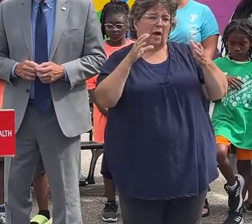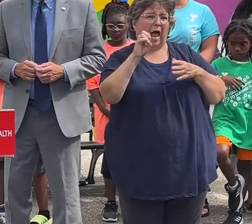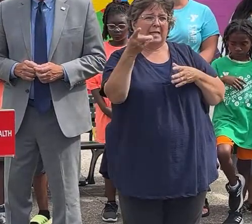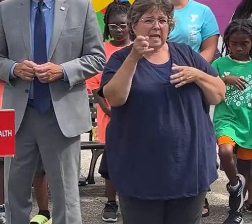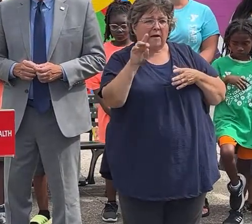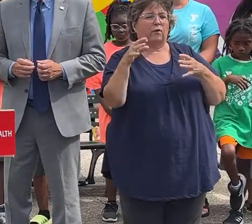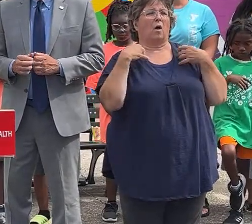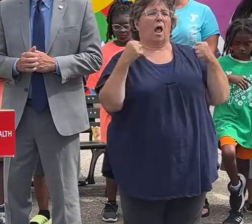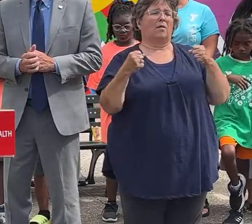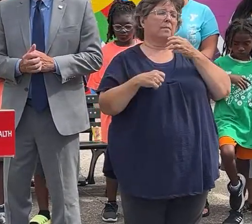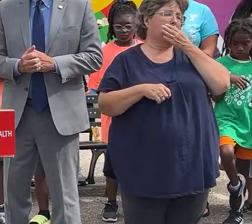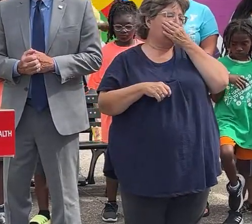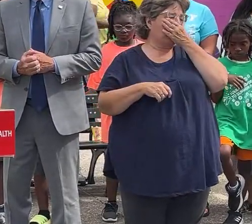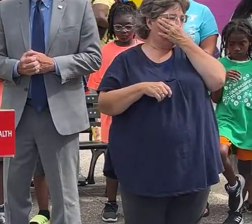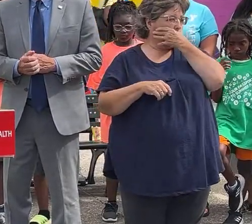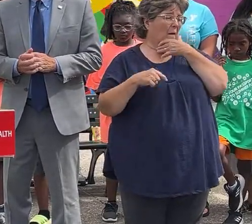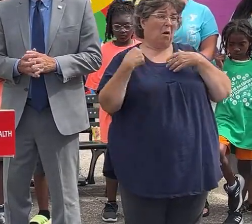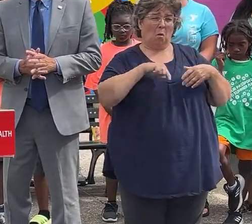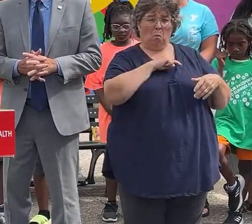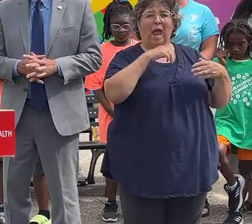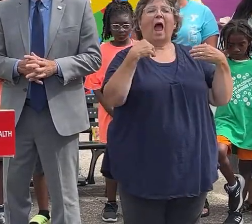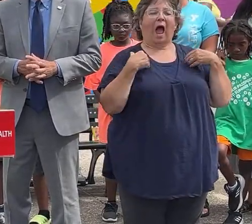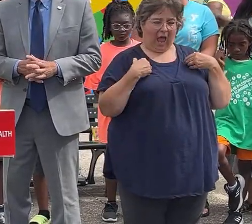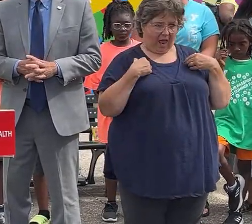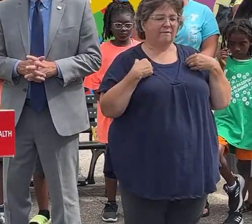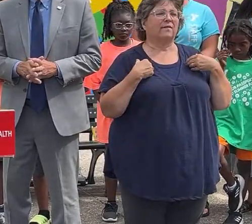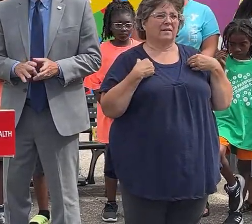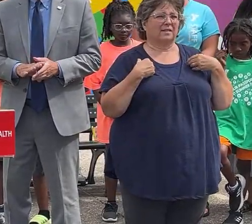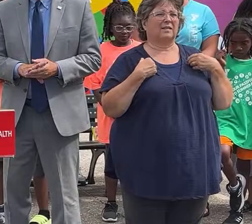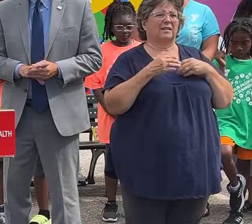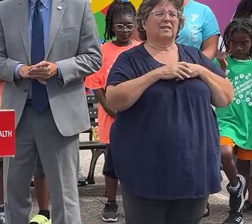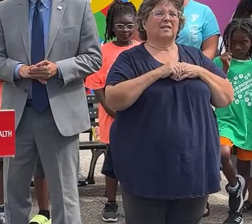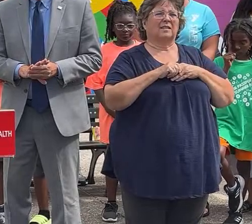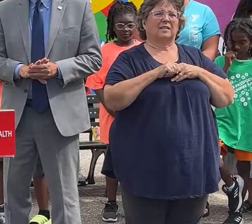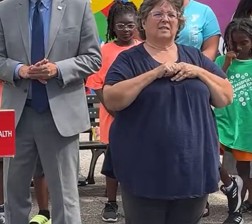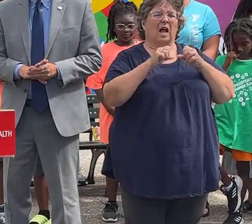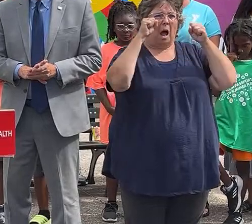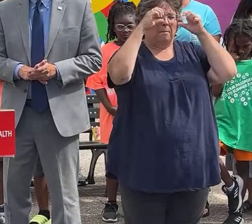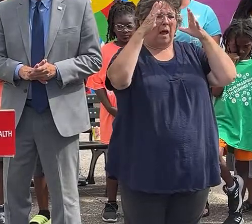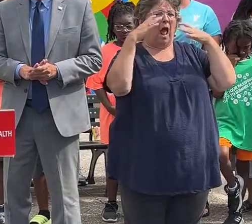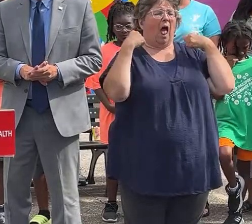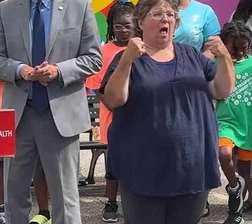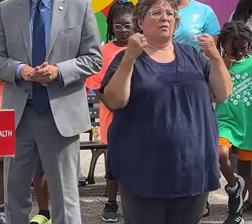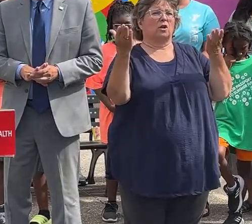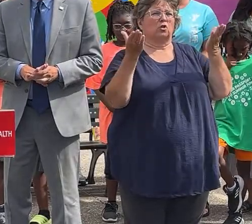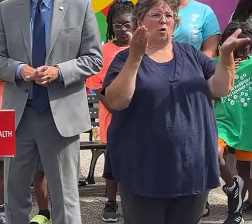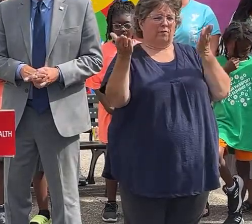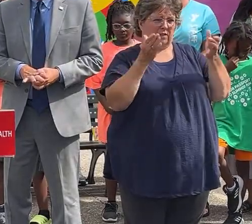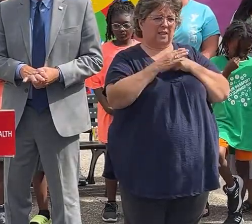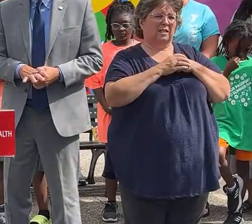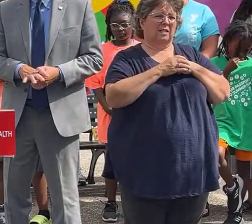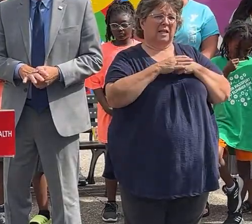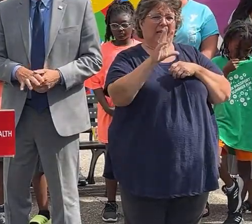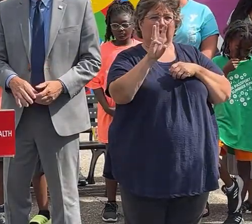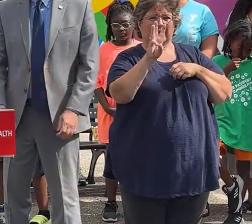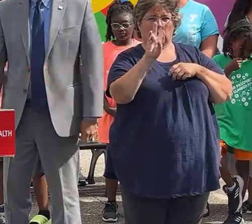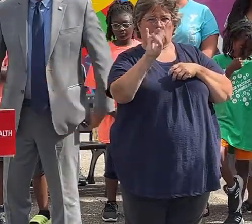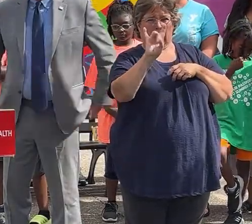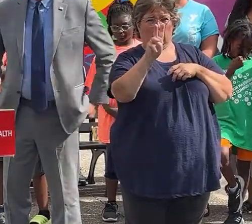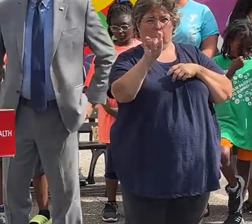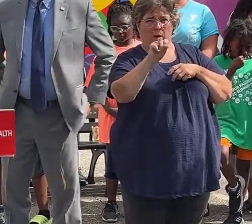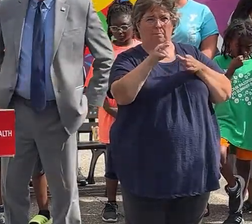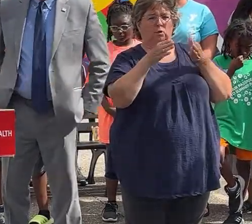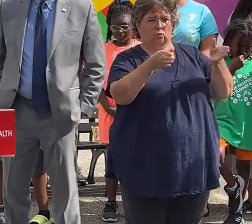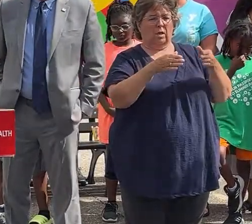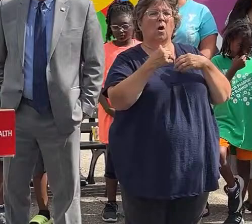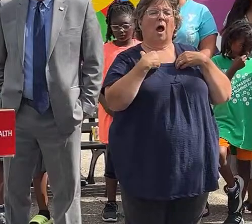Health. So we already have some, like as I mentioned, amazing healthcare services in 608 William Street.